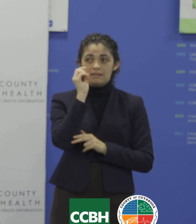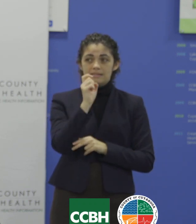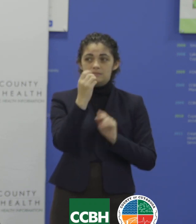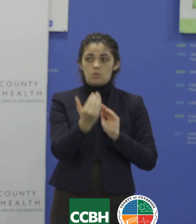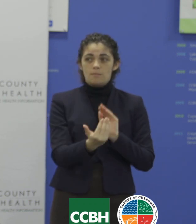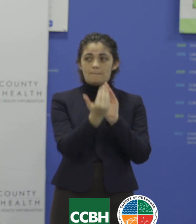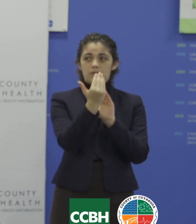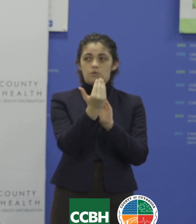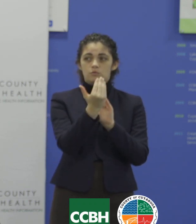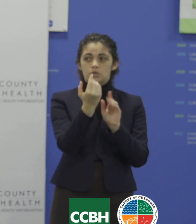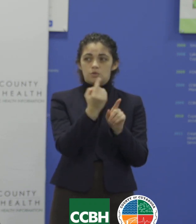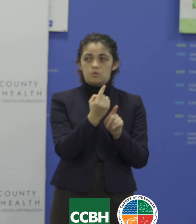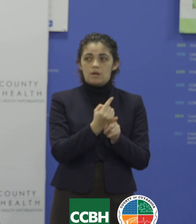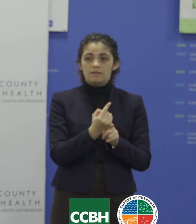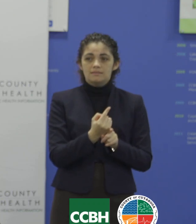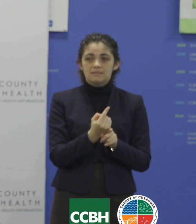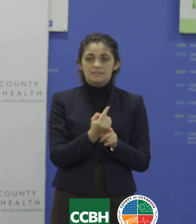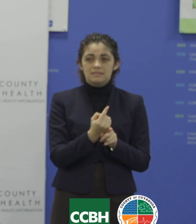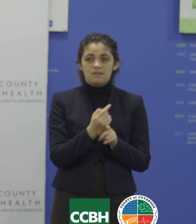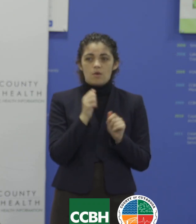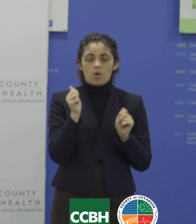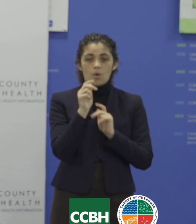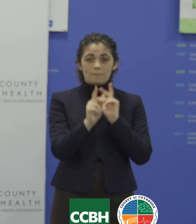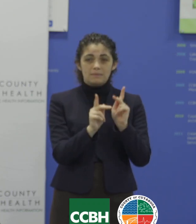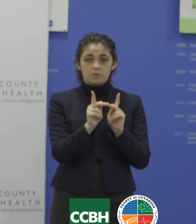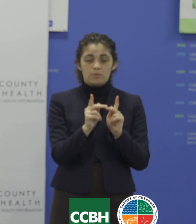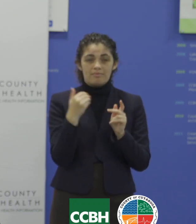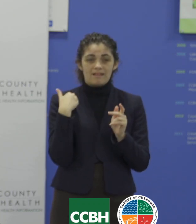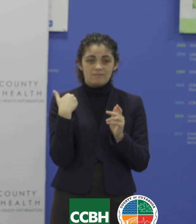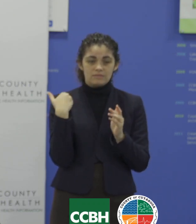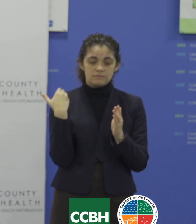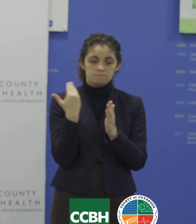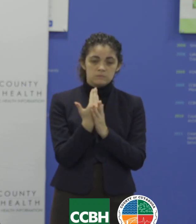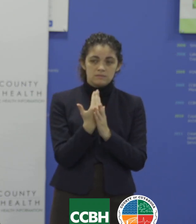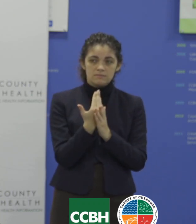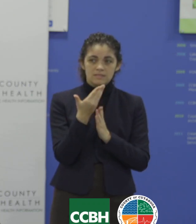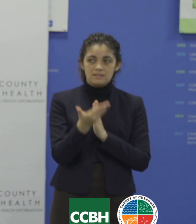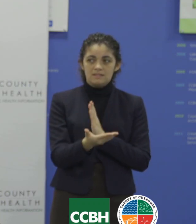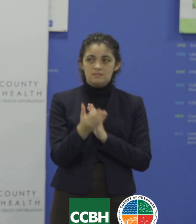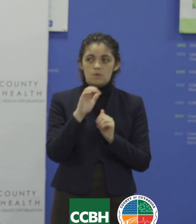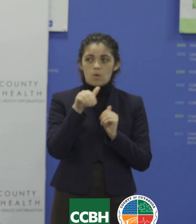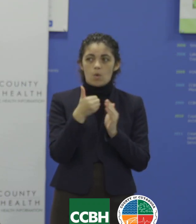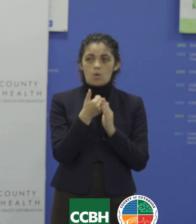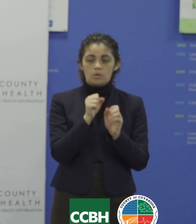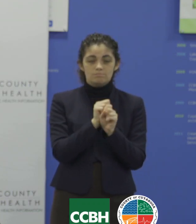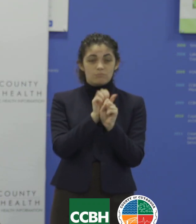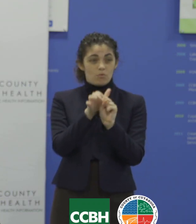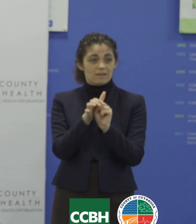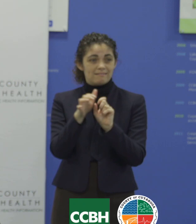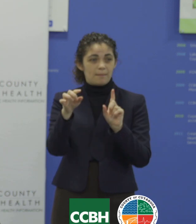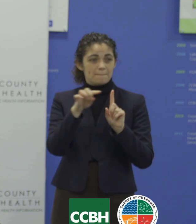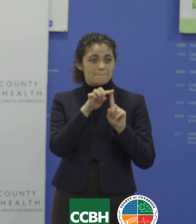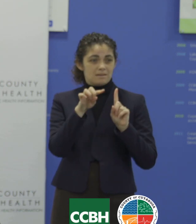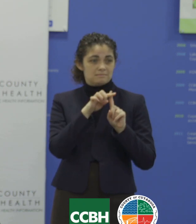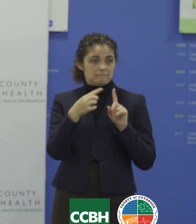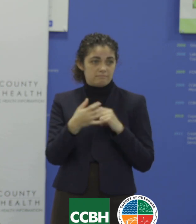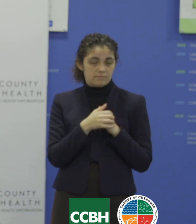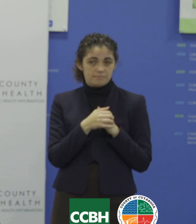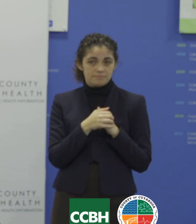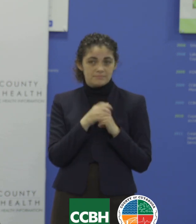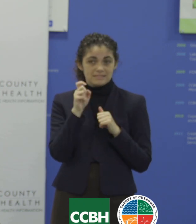approaching the situation as if any individual that they transport is COVID-19 positive. And that's the way that we need to move